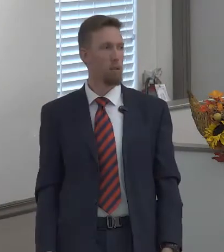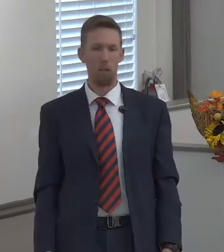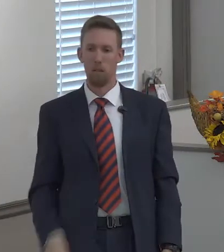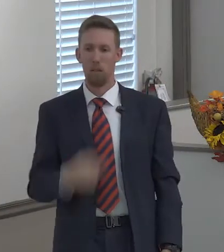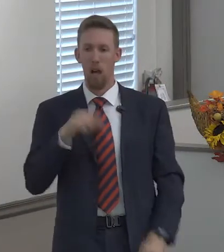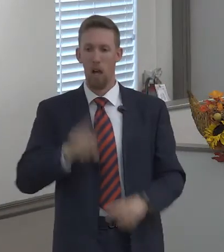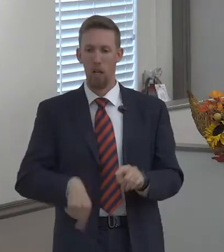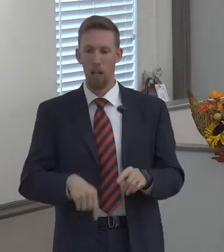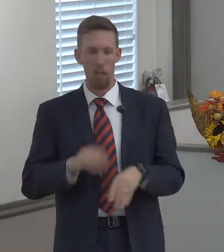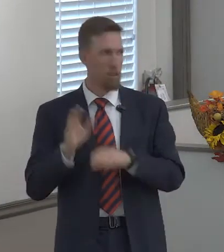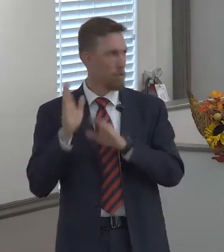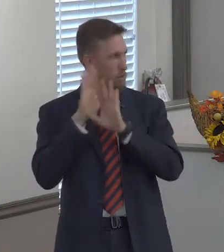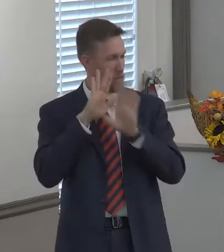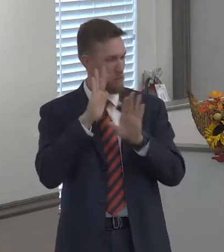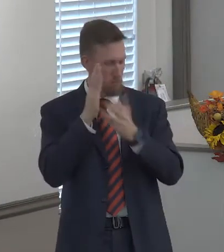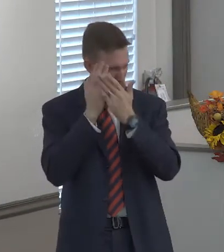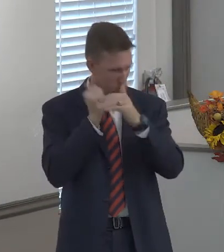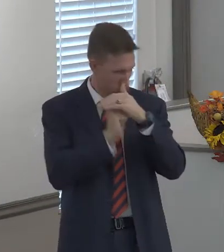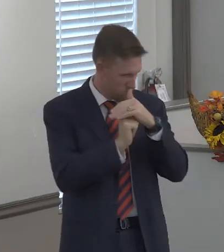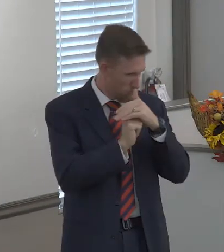it.